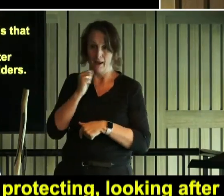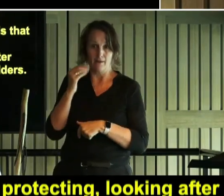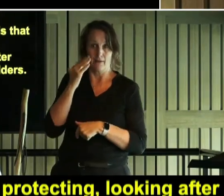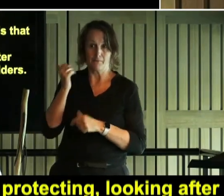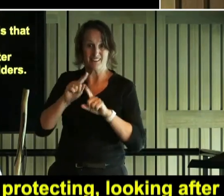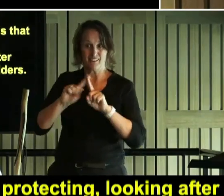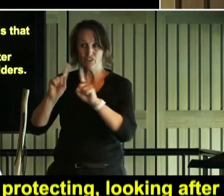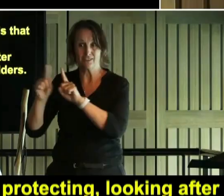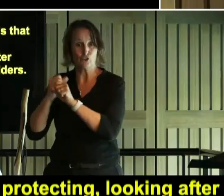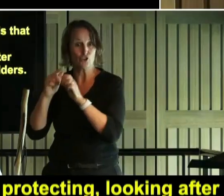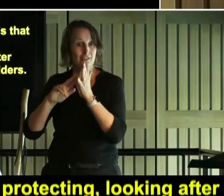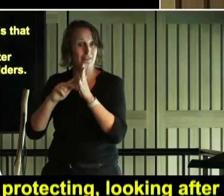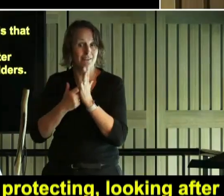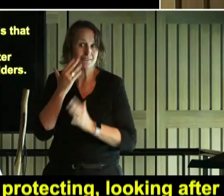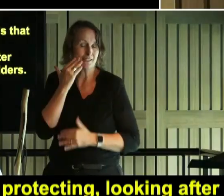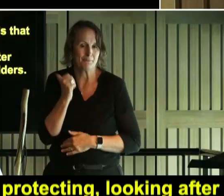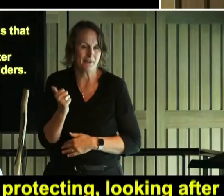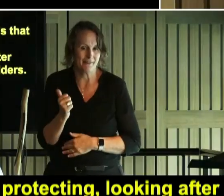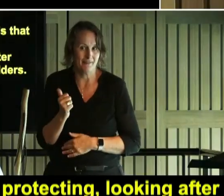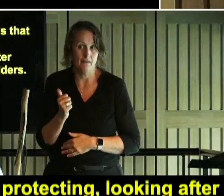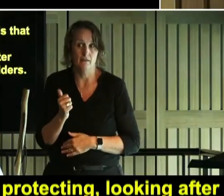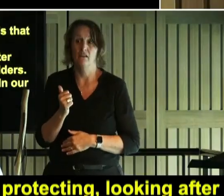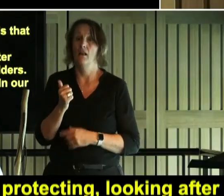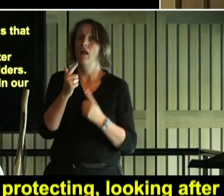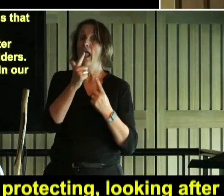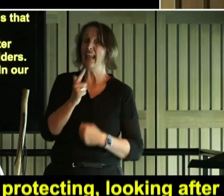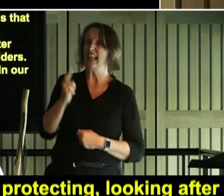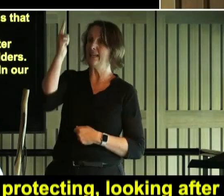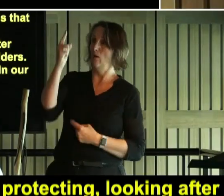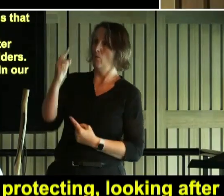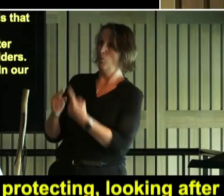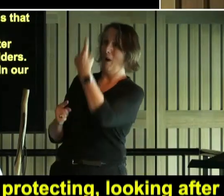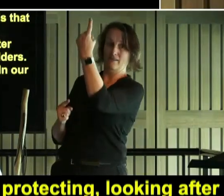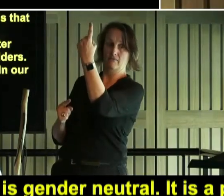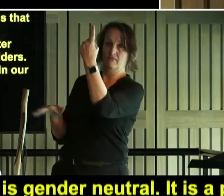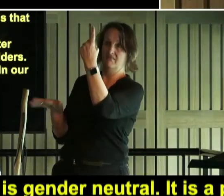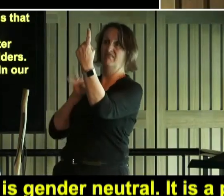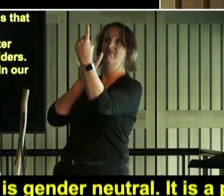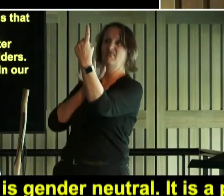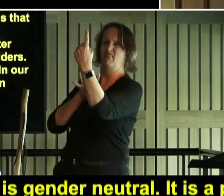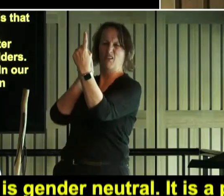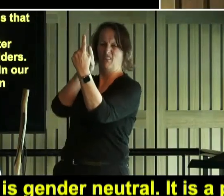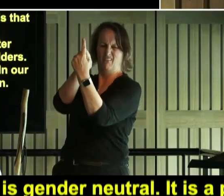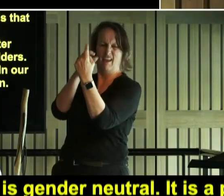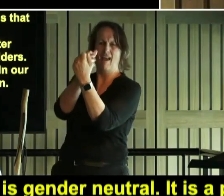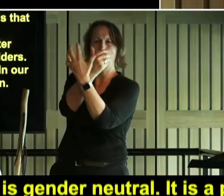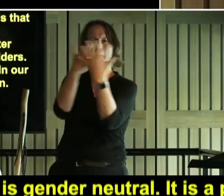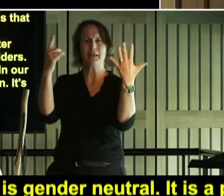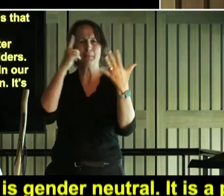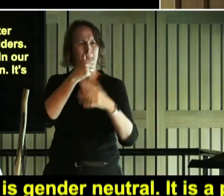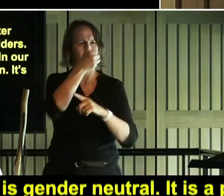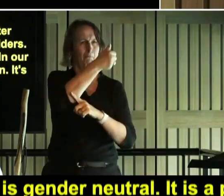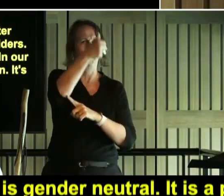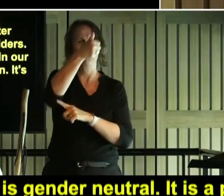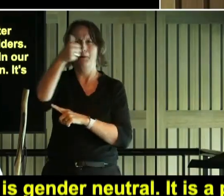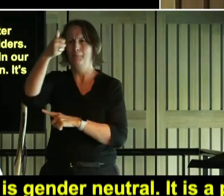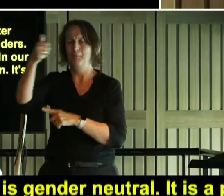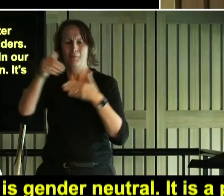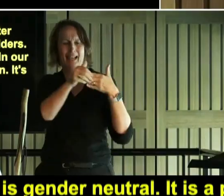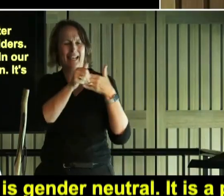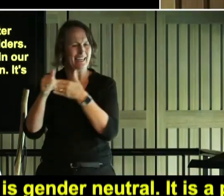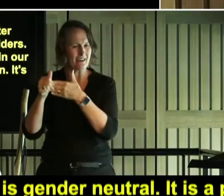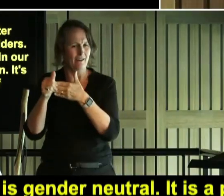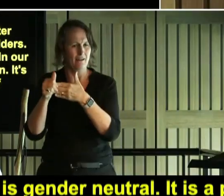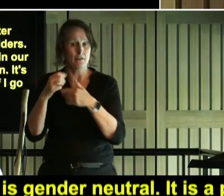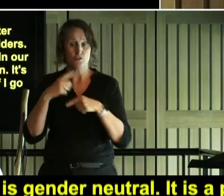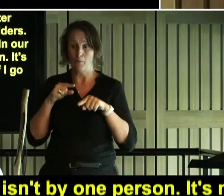our community, leadership isn't by one person. It's many people, many different knowledge. If I go to the table, there's got to be